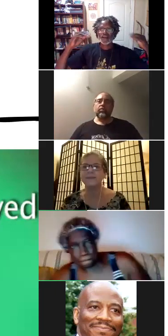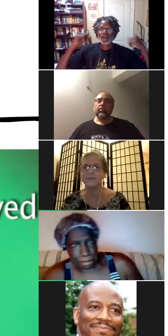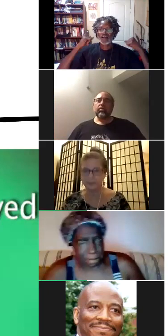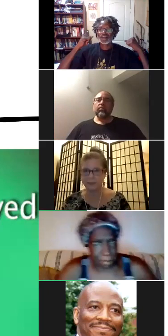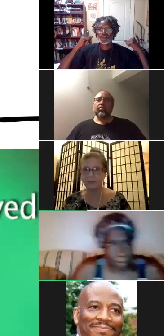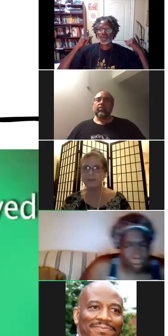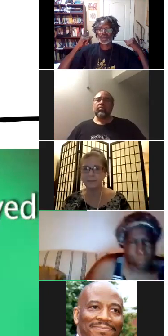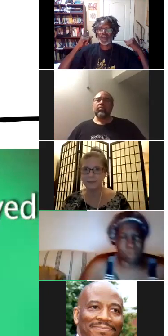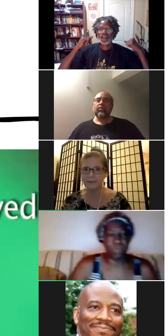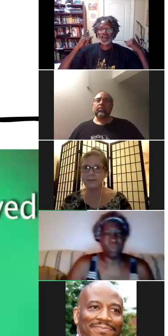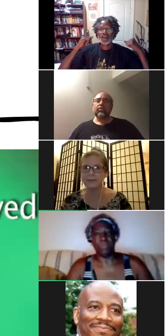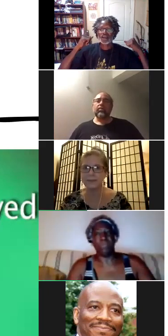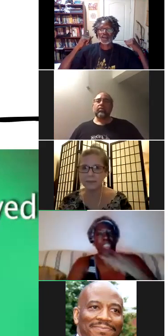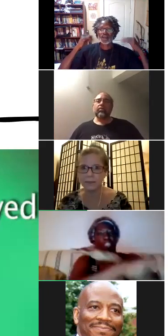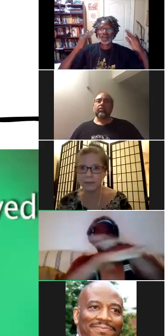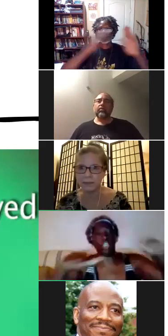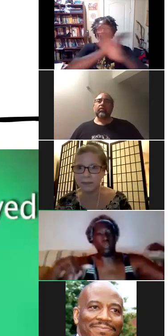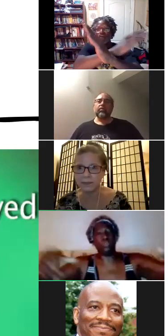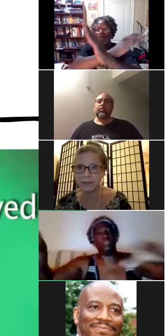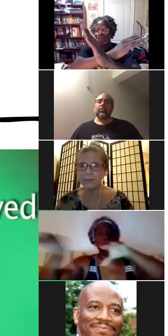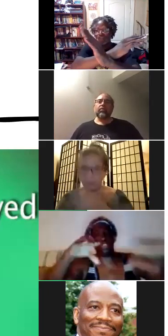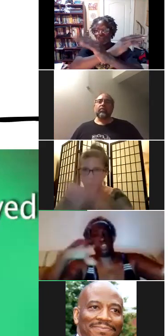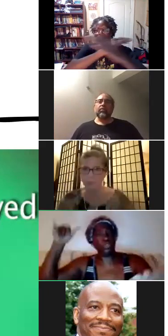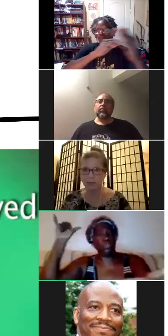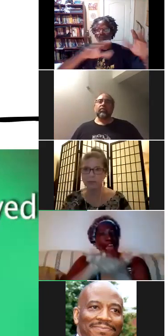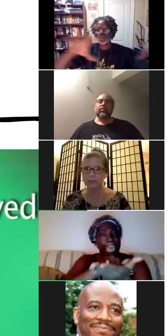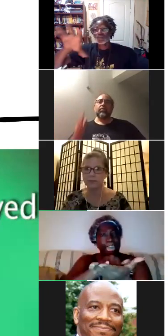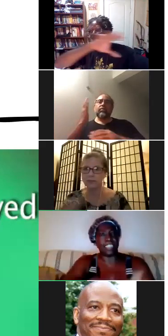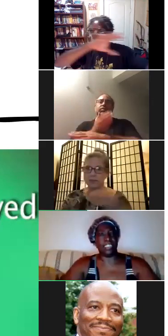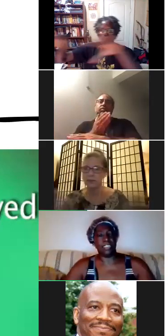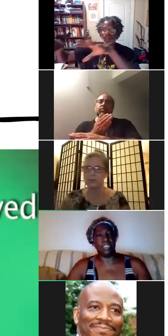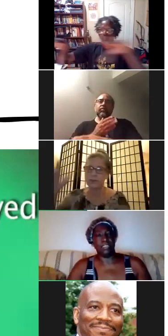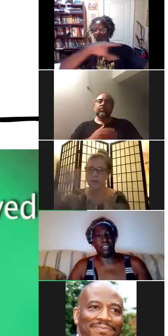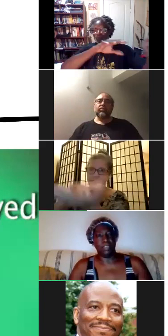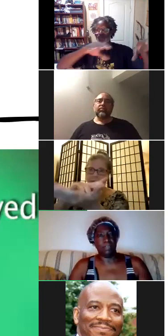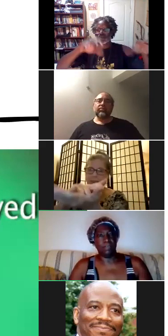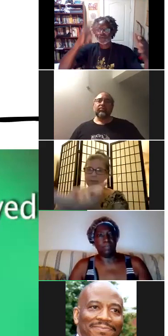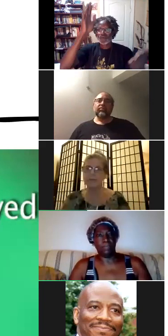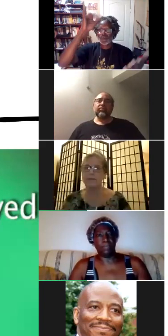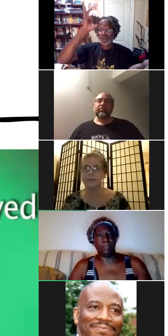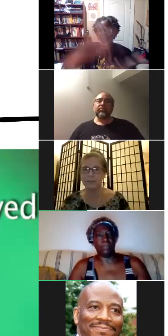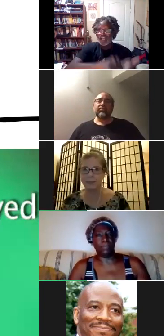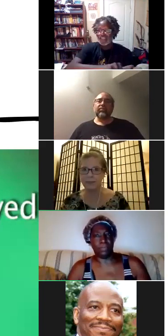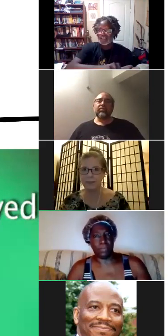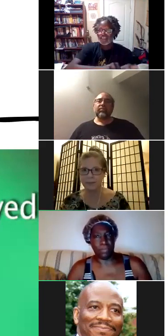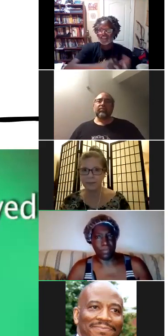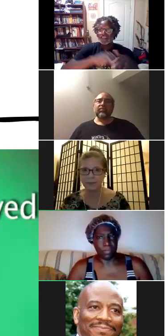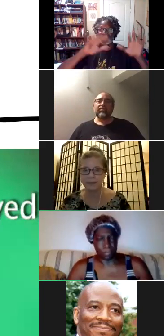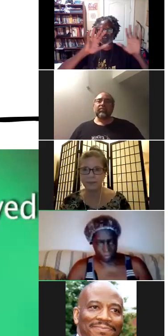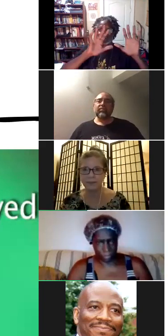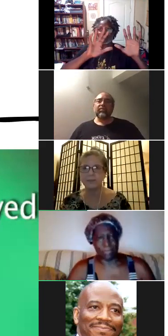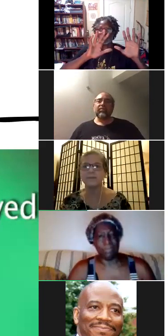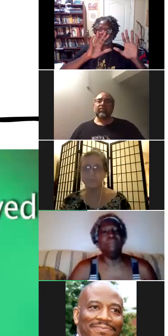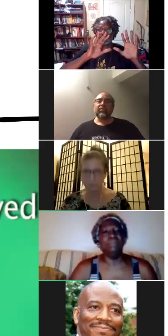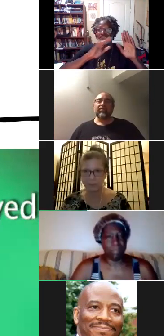Okay. Don't do that. Don't do that. Do that. Snap it.